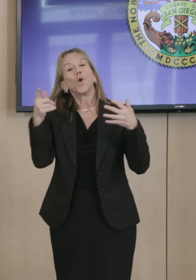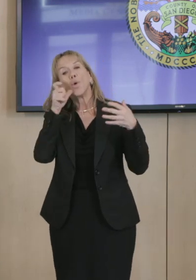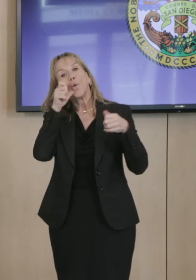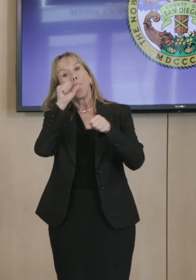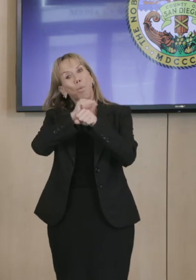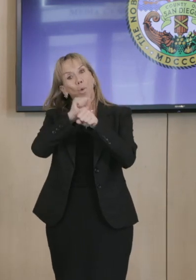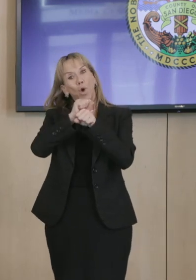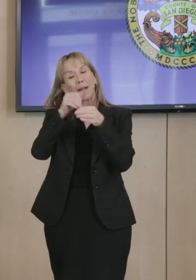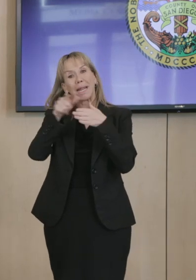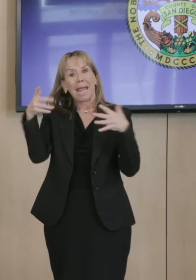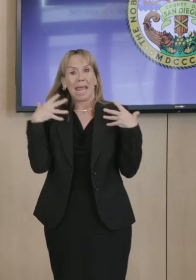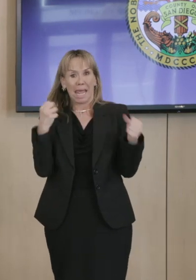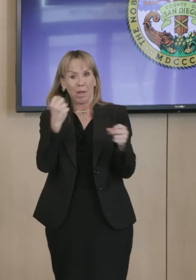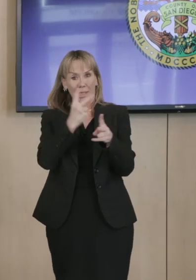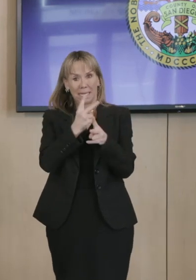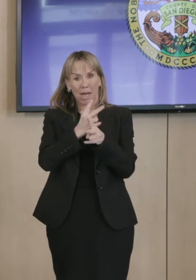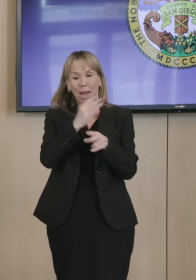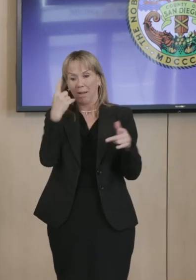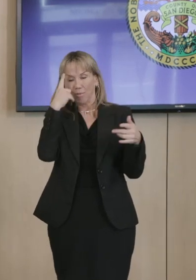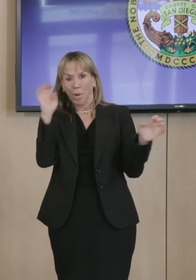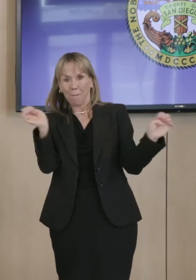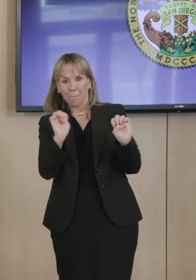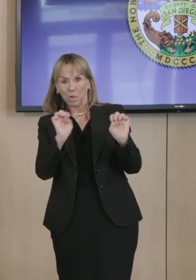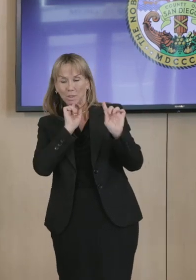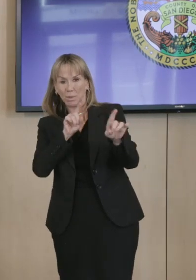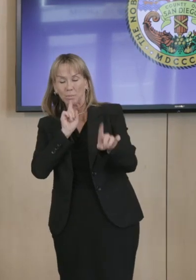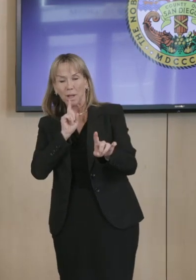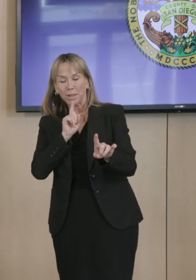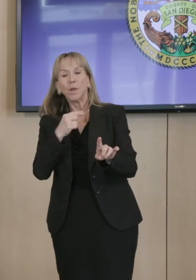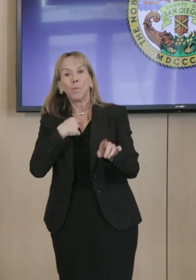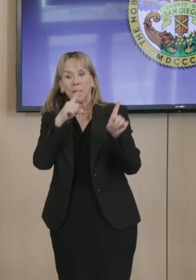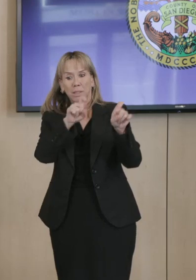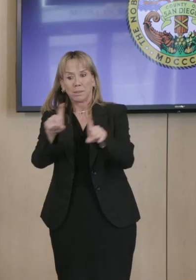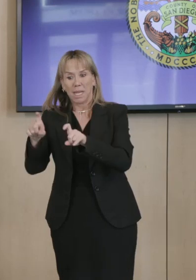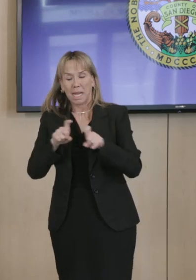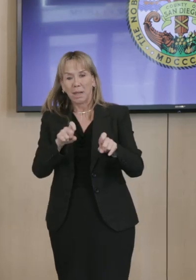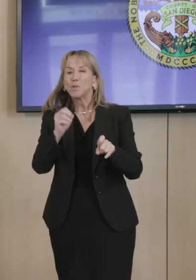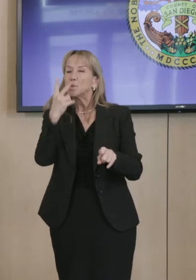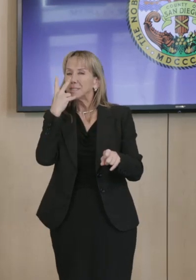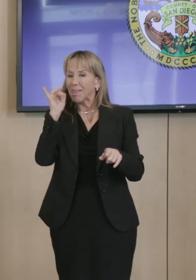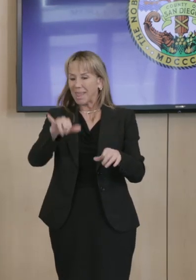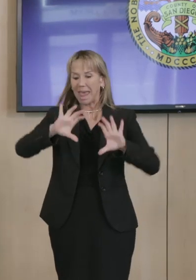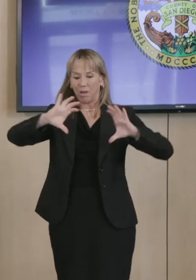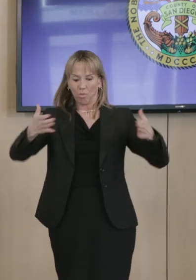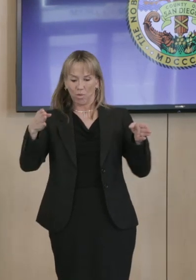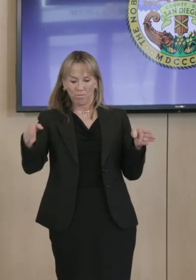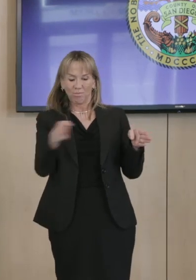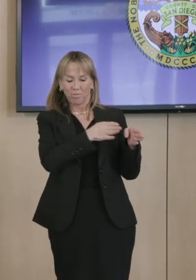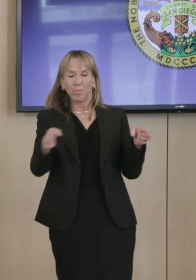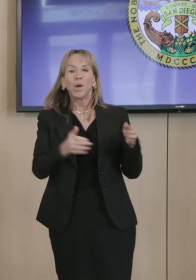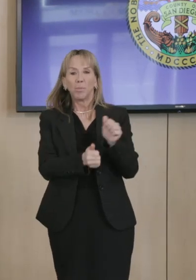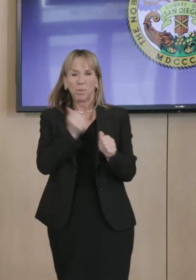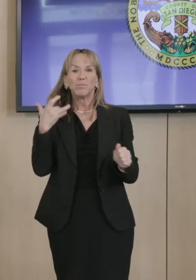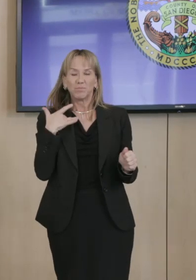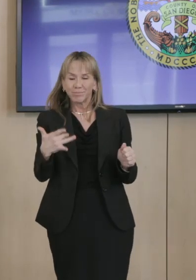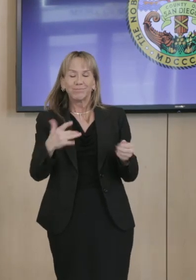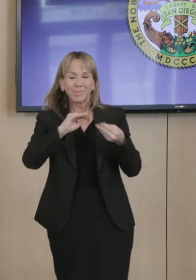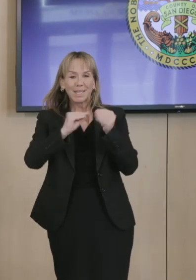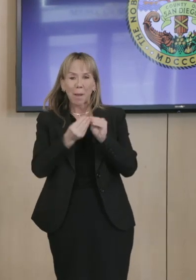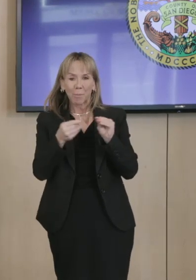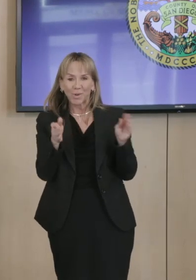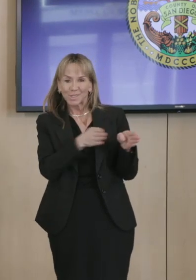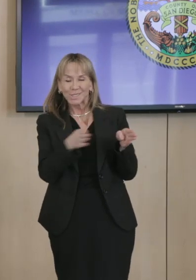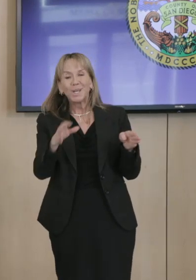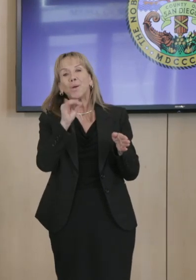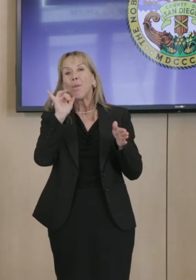and emergency personnel who also tend to be a bit younger. So that may skew the number of individuals